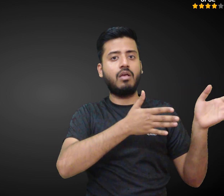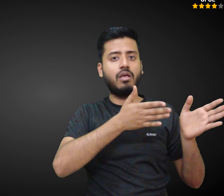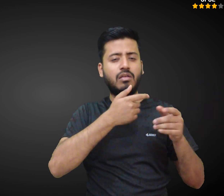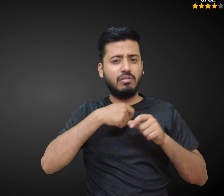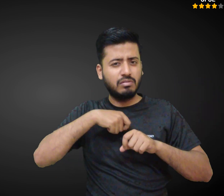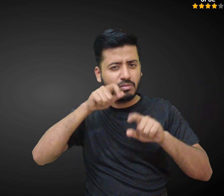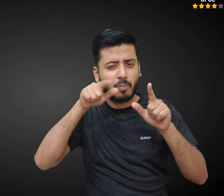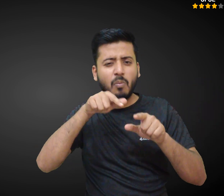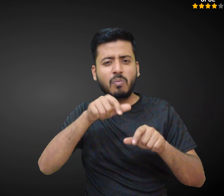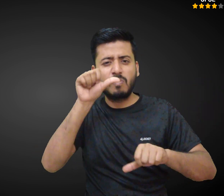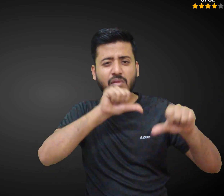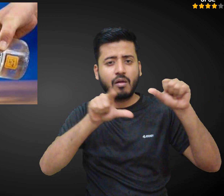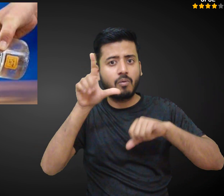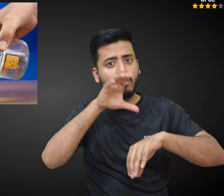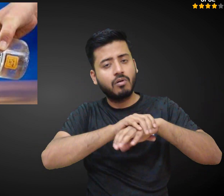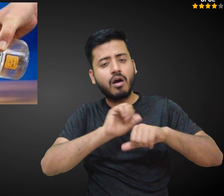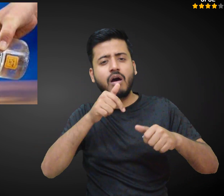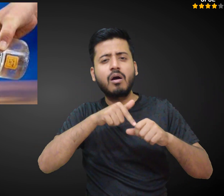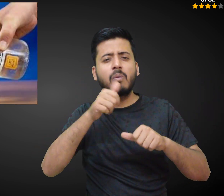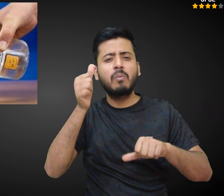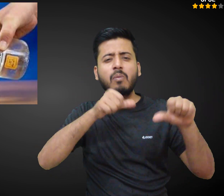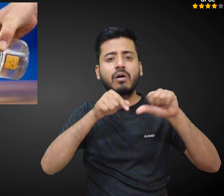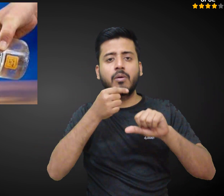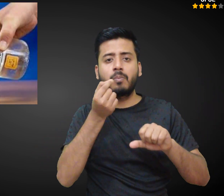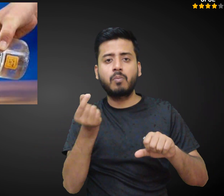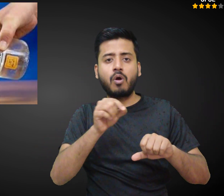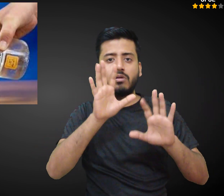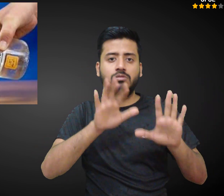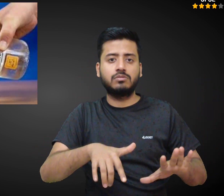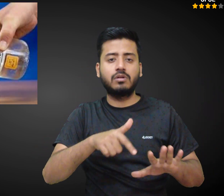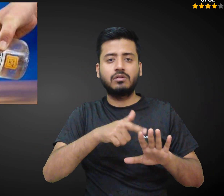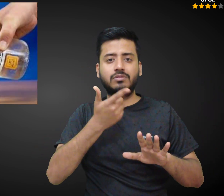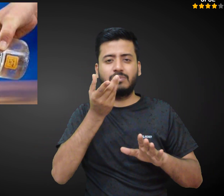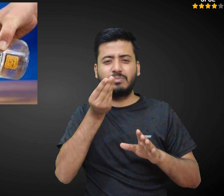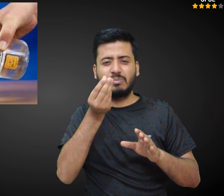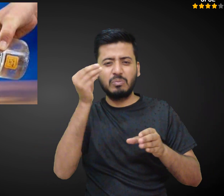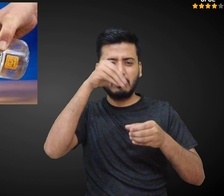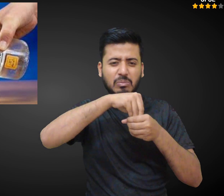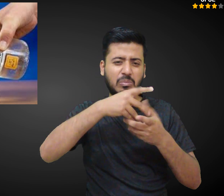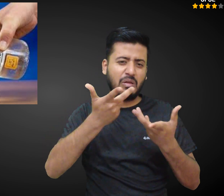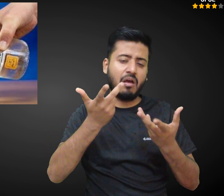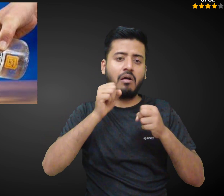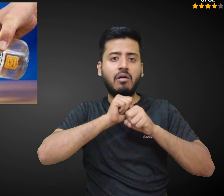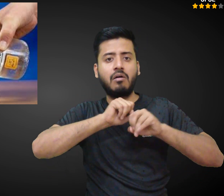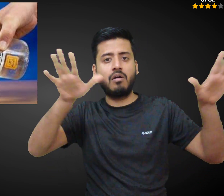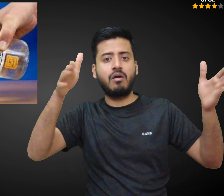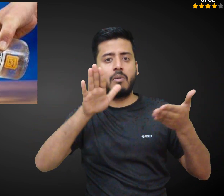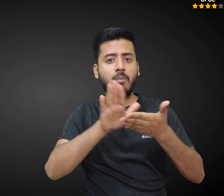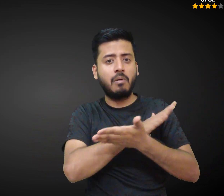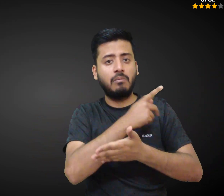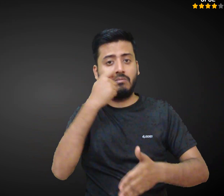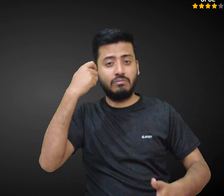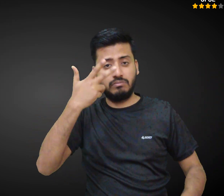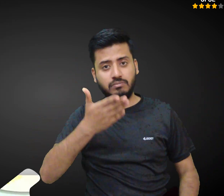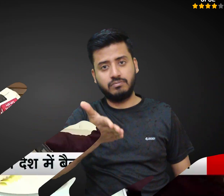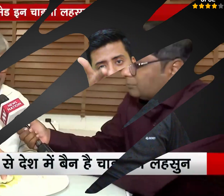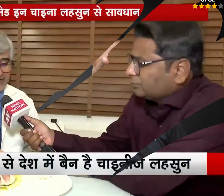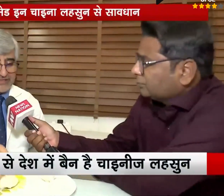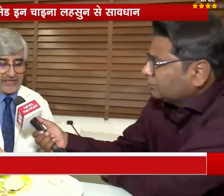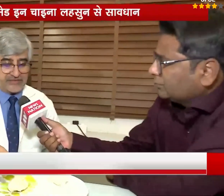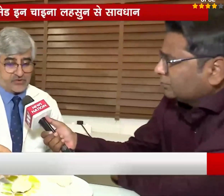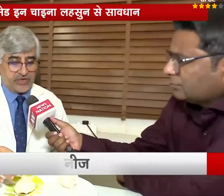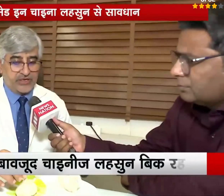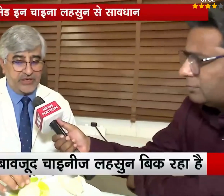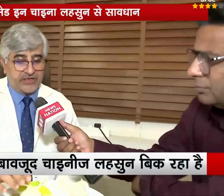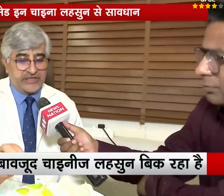it in the soil? After burying the garlic in the ground, the villagers easily take it out and take it home. The villagers say that due